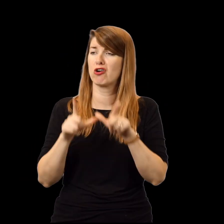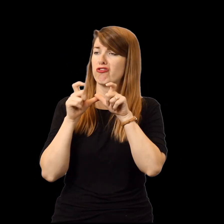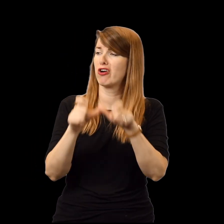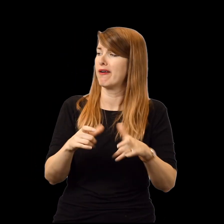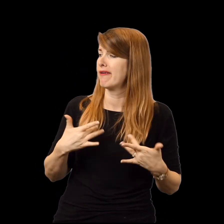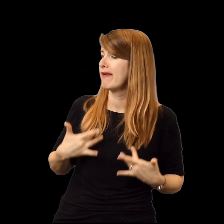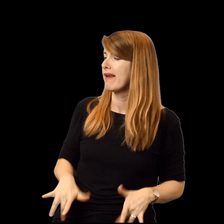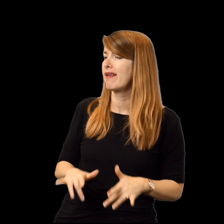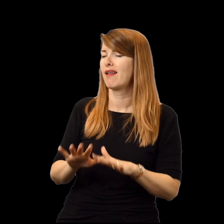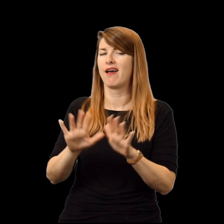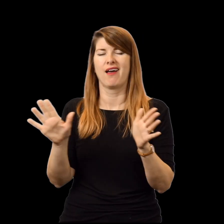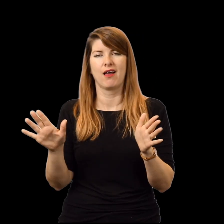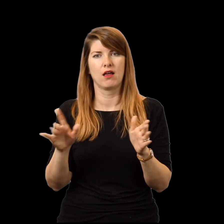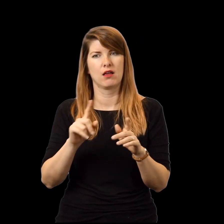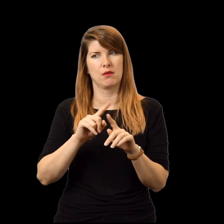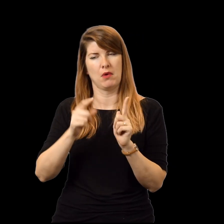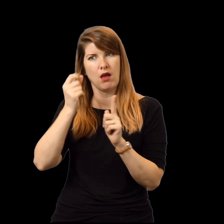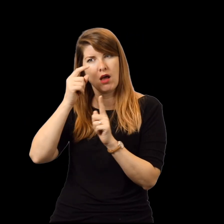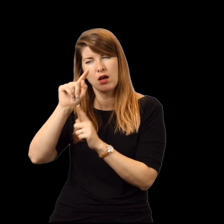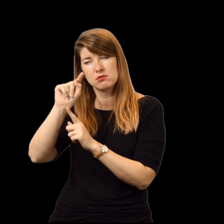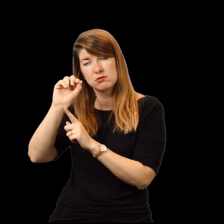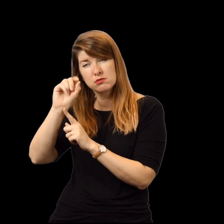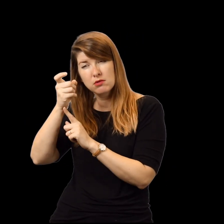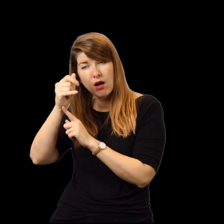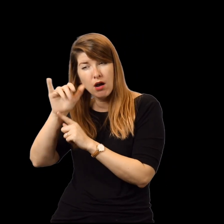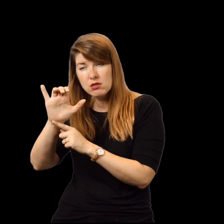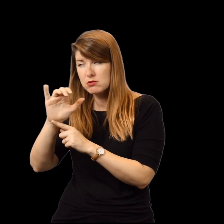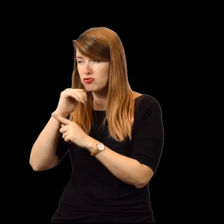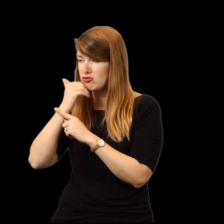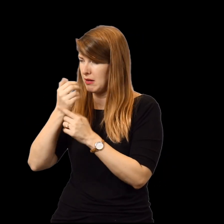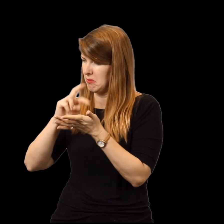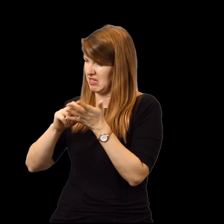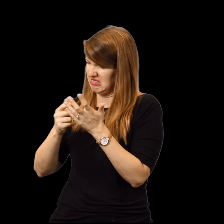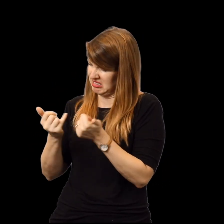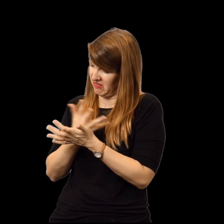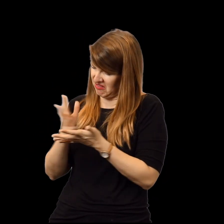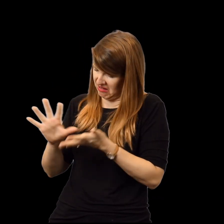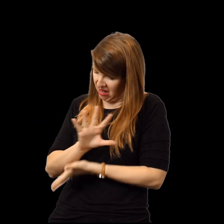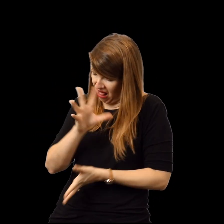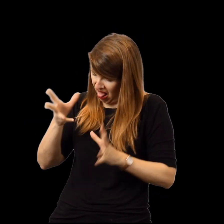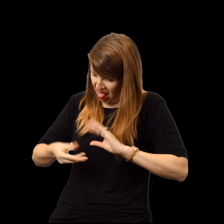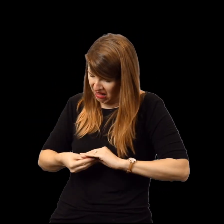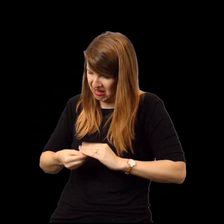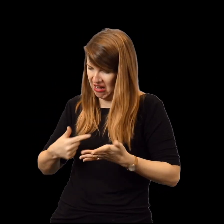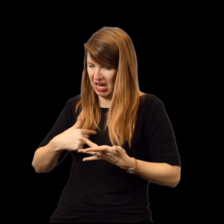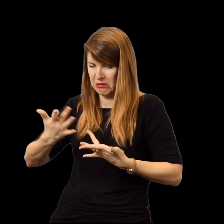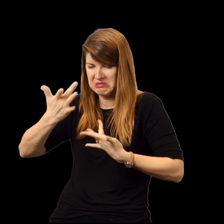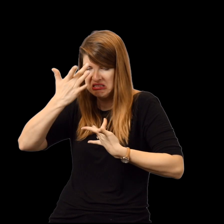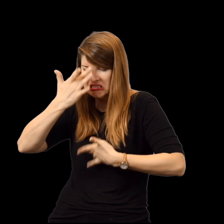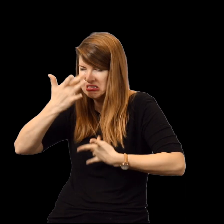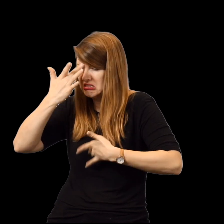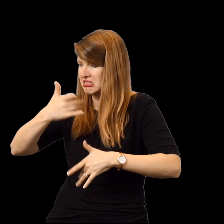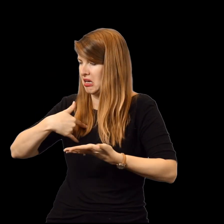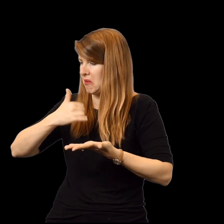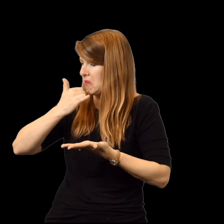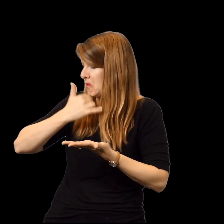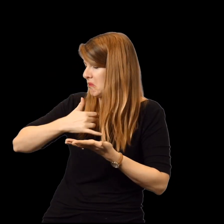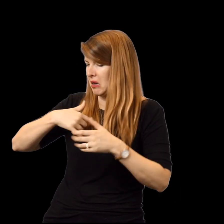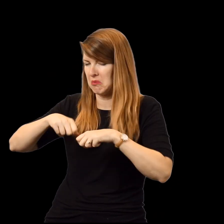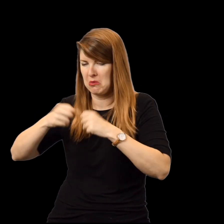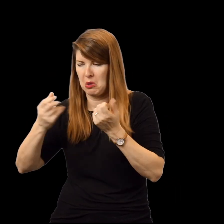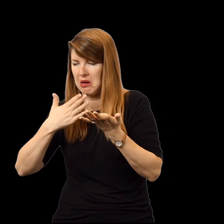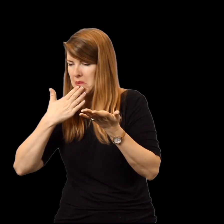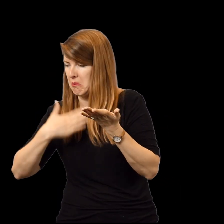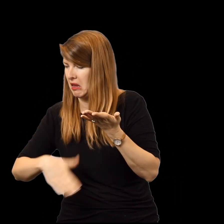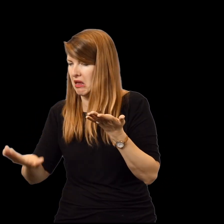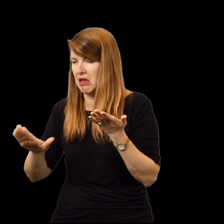out or running down the street naked. Toxic shame says, to my core, I am diseased, I am broken, I